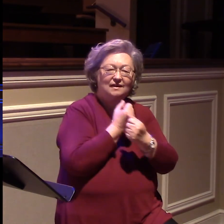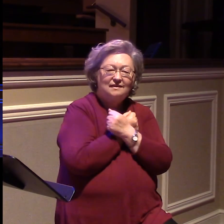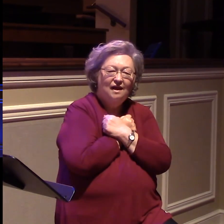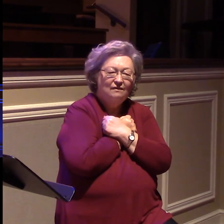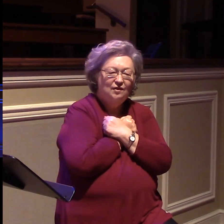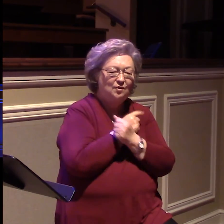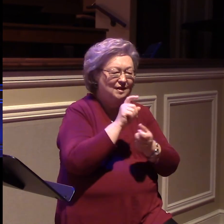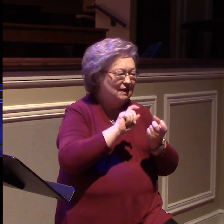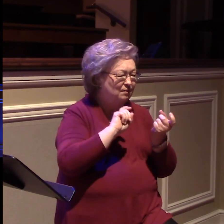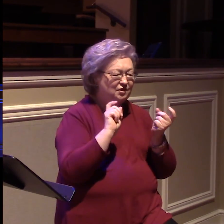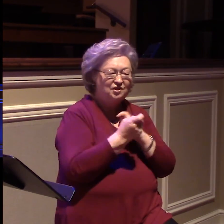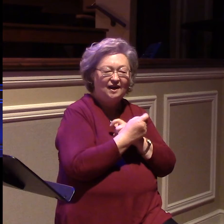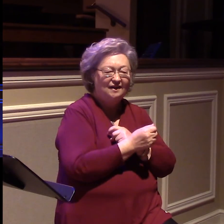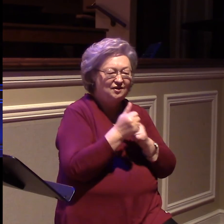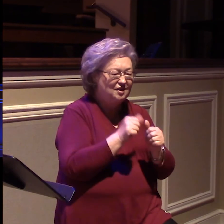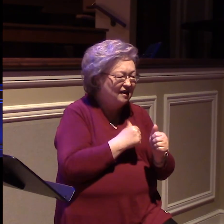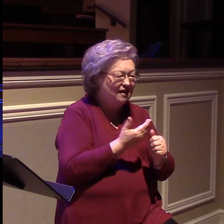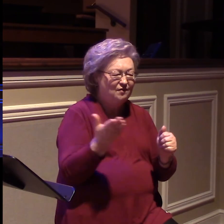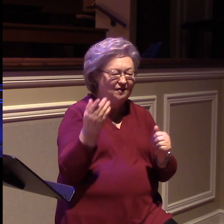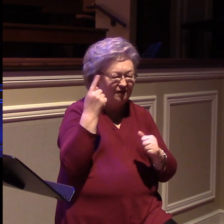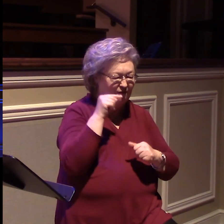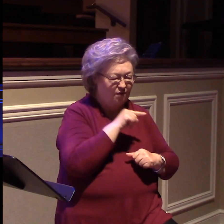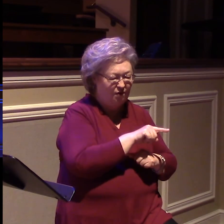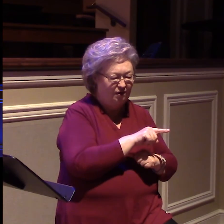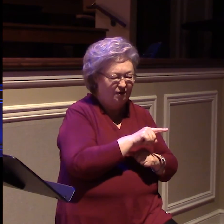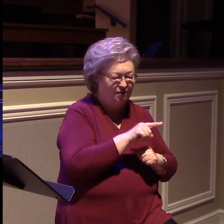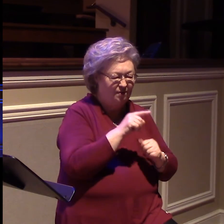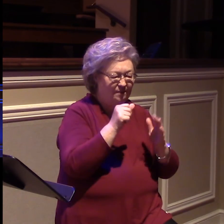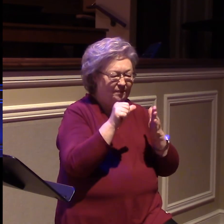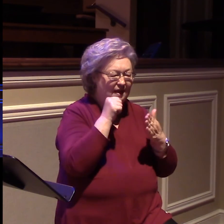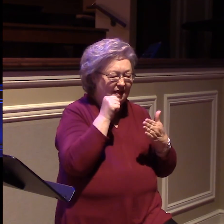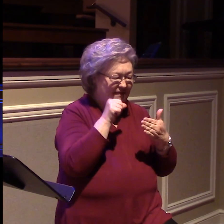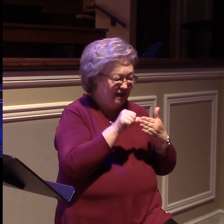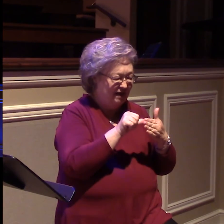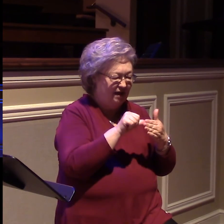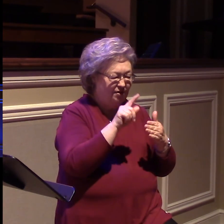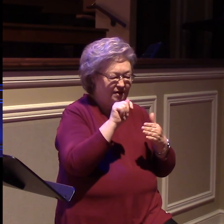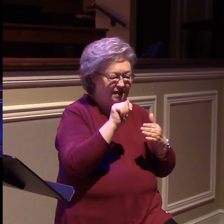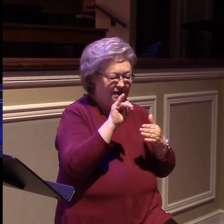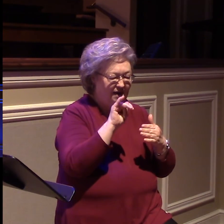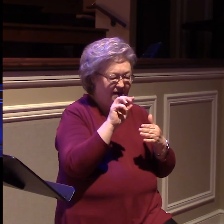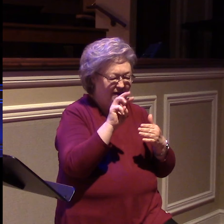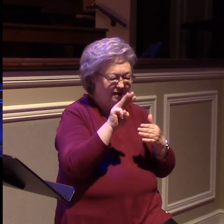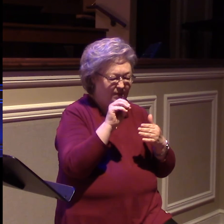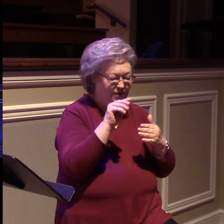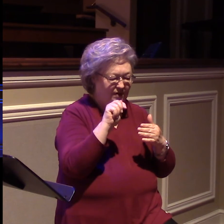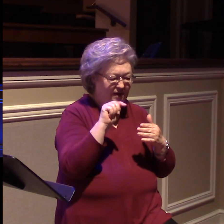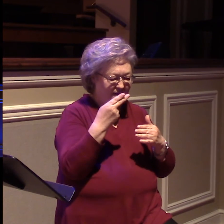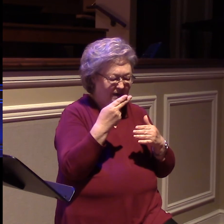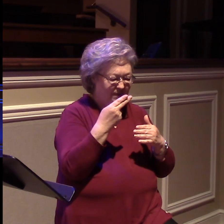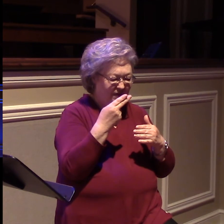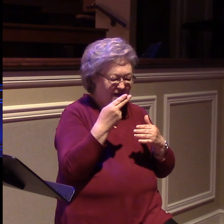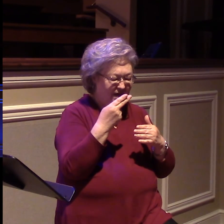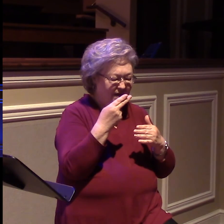Don't forget that the letter of Timothy is written to a young man whose father was out of the